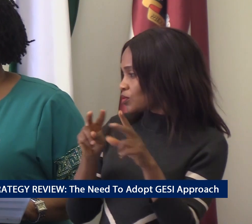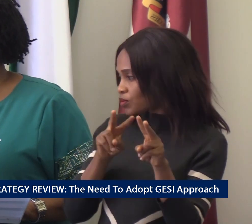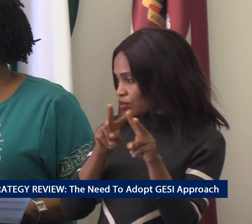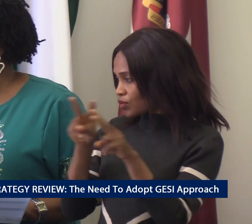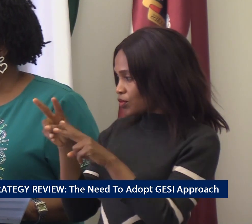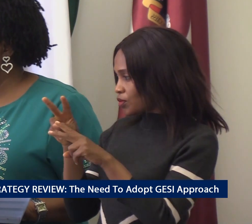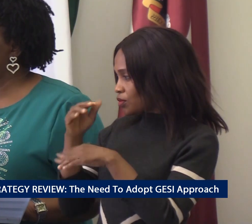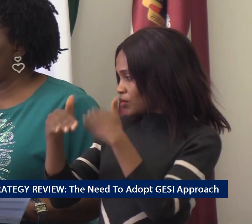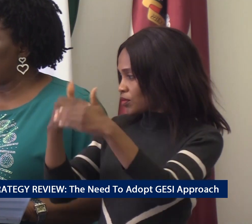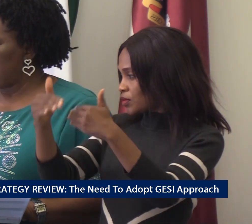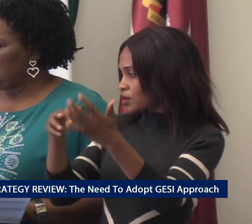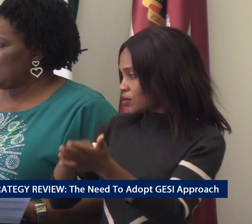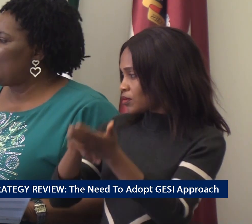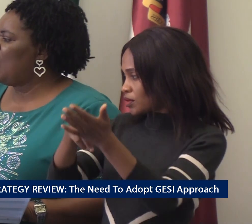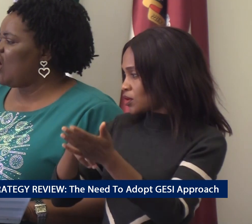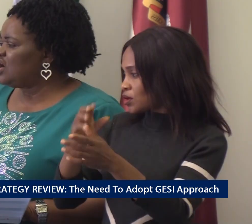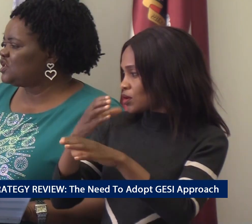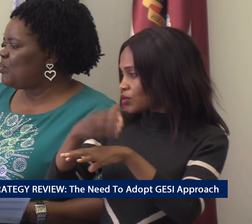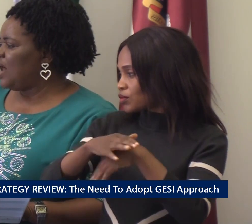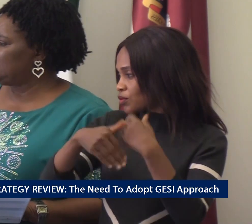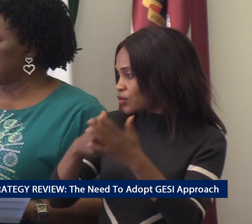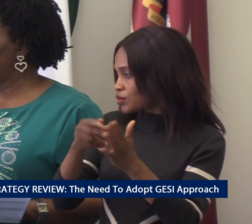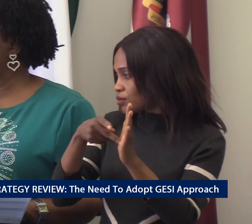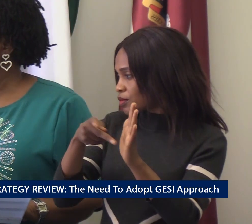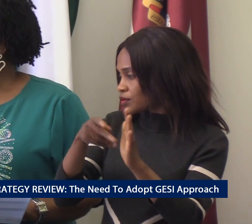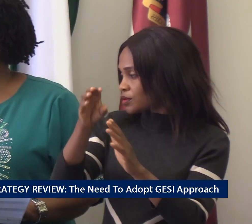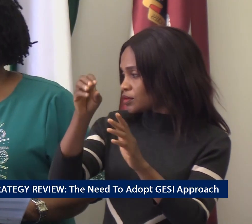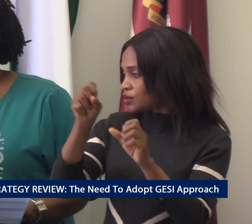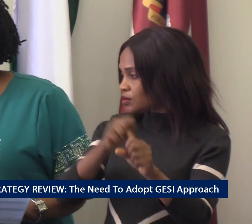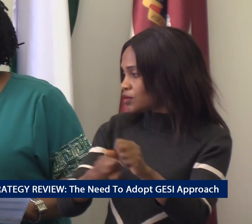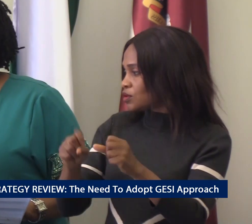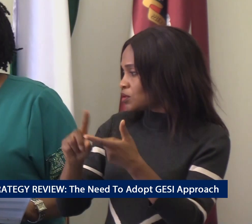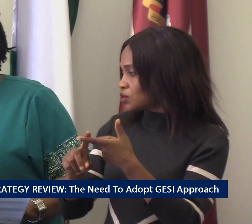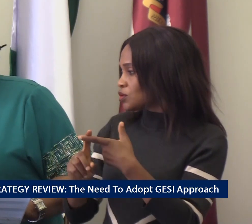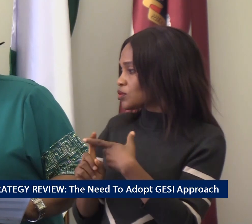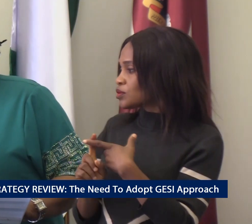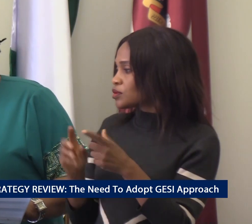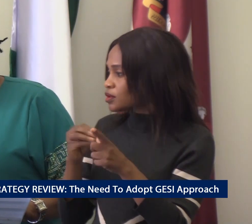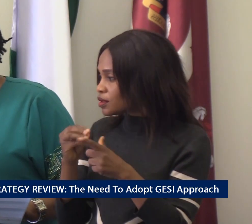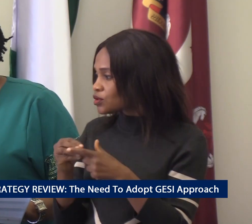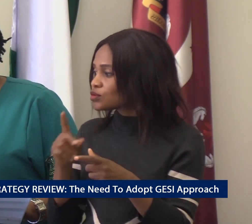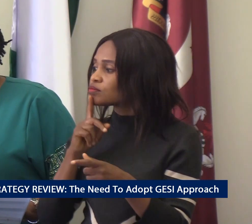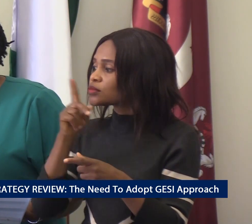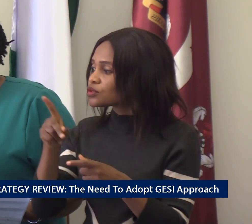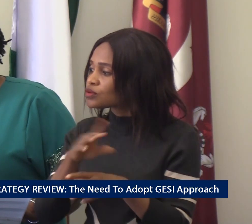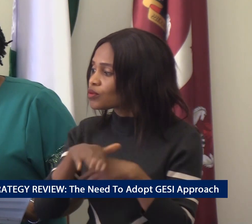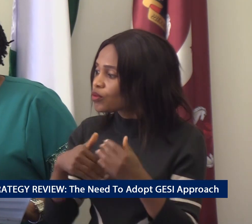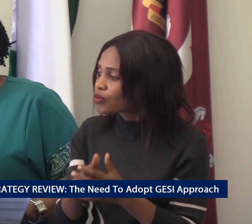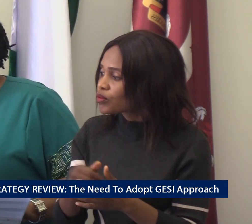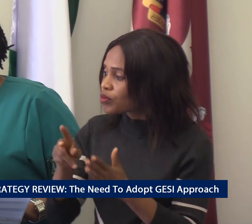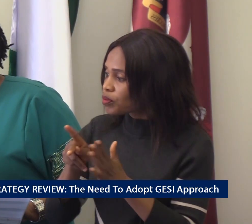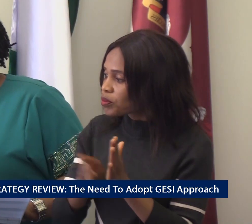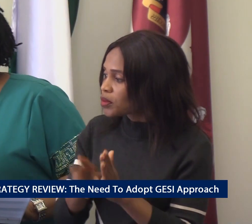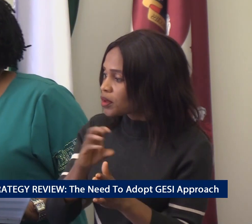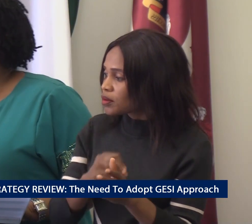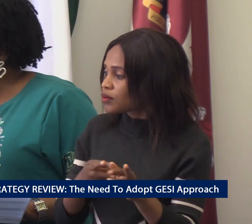Second objective, ensure that all laws, policies, regulations, and budgets, very important,